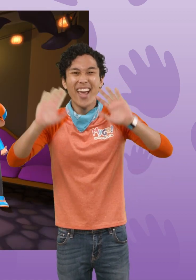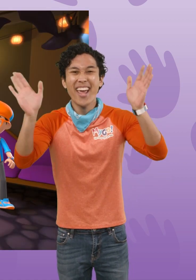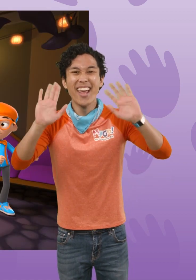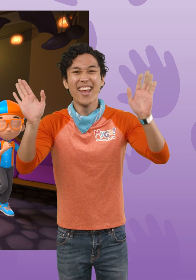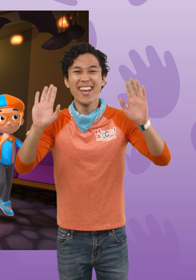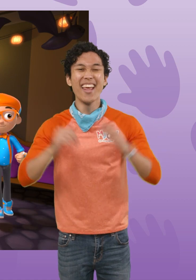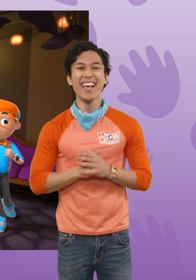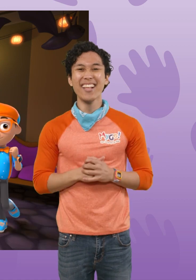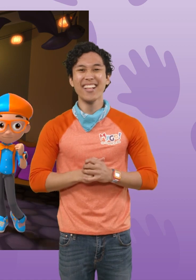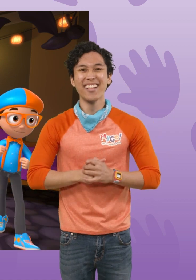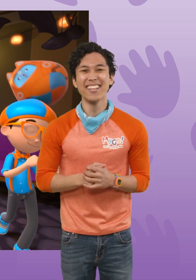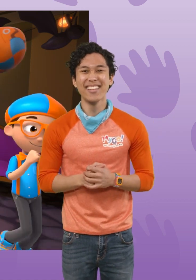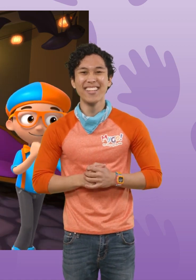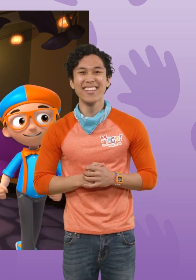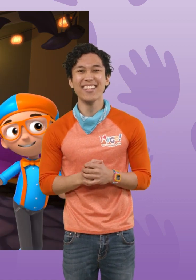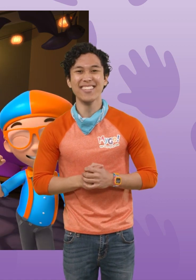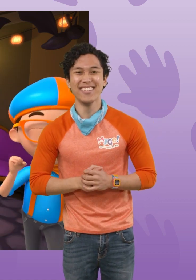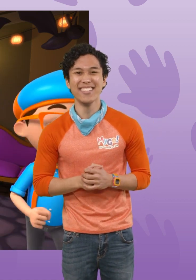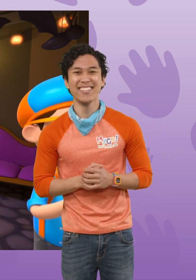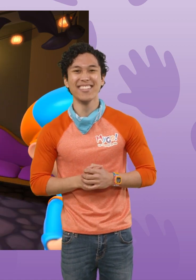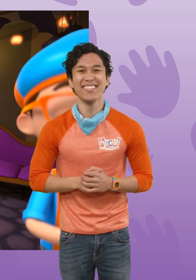Happy Halloween!